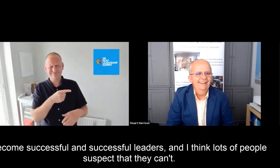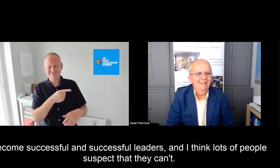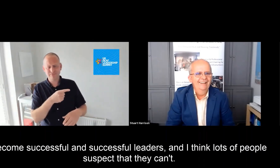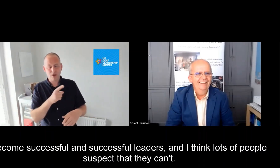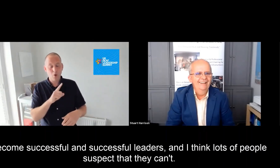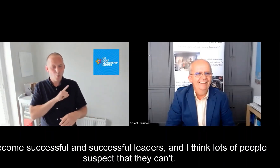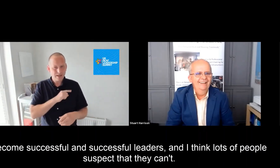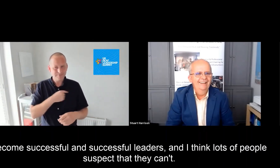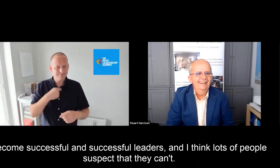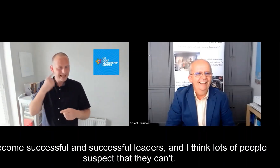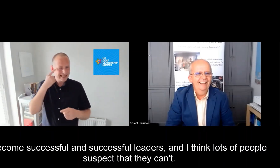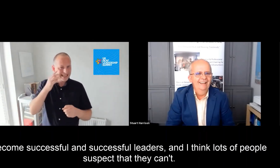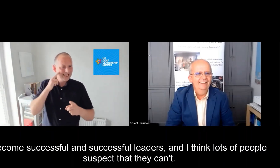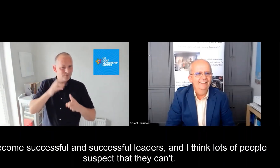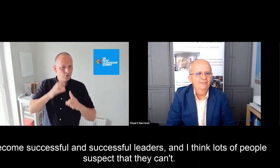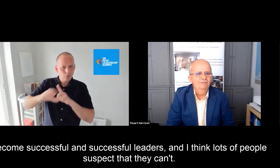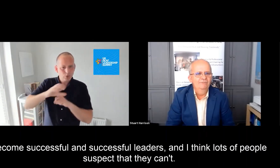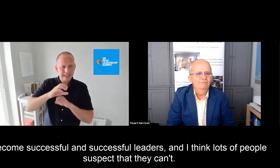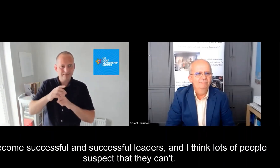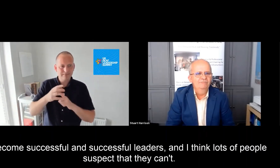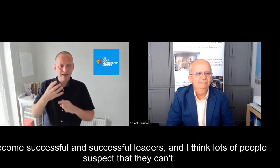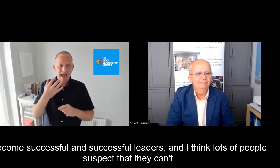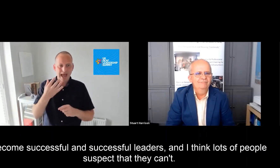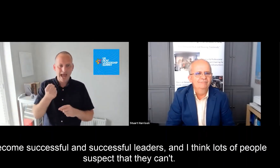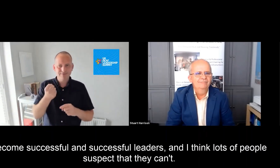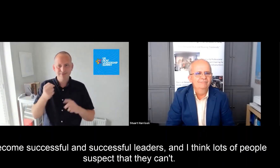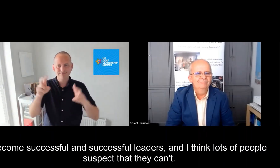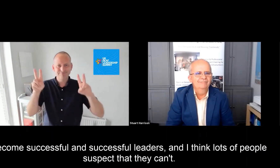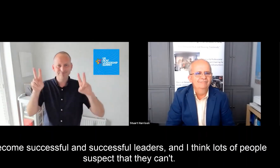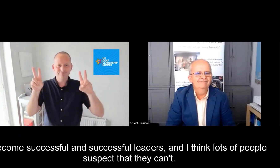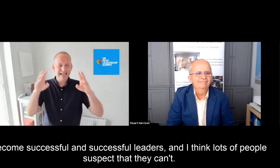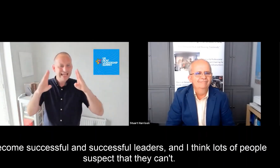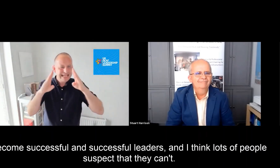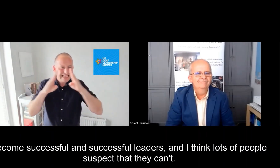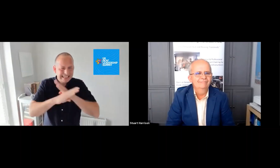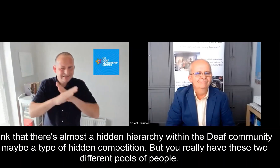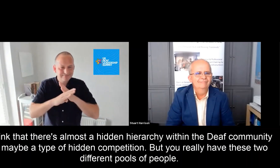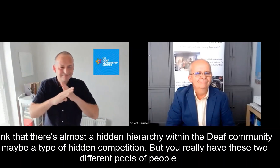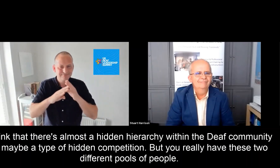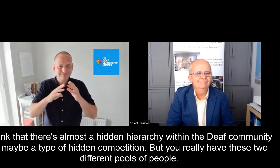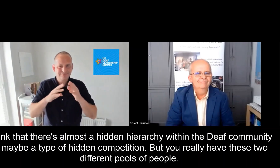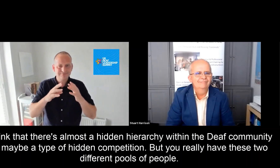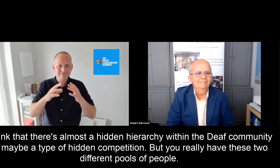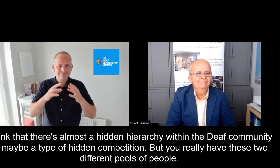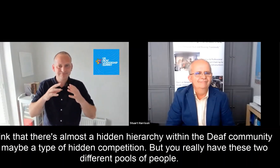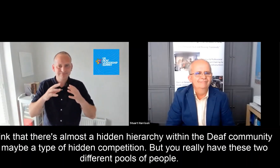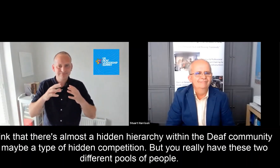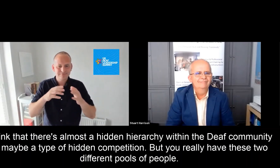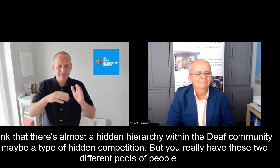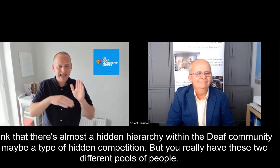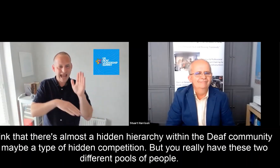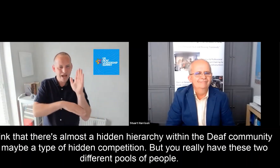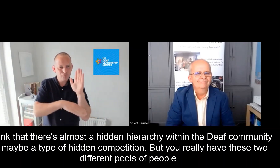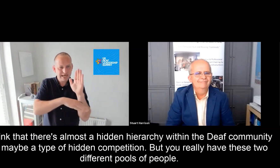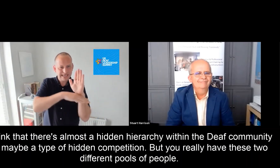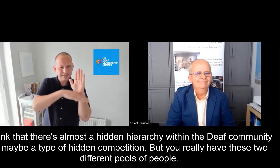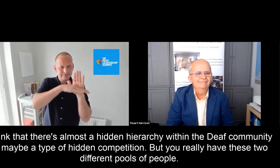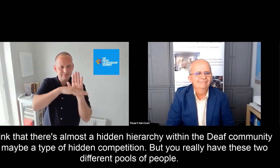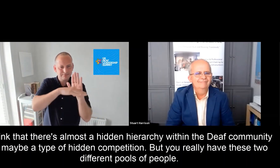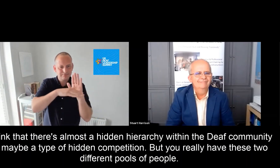and successful leaders. And I think lots of people suspect that they can't. I think that there's almost a